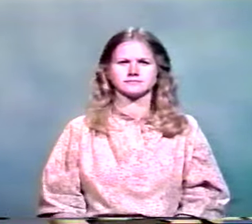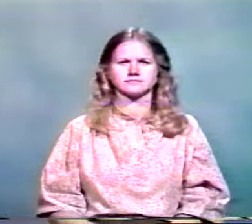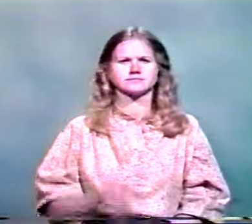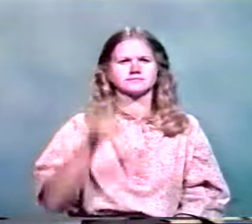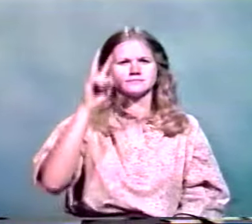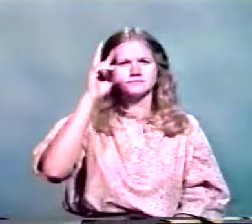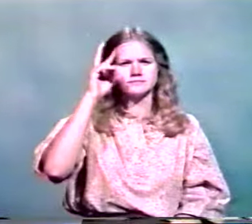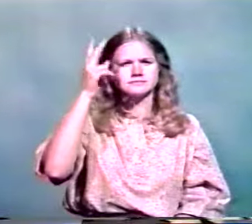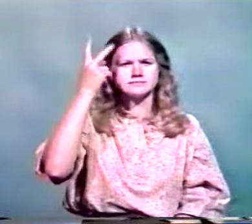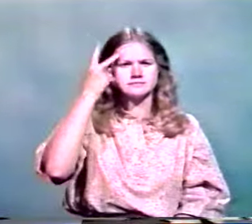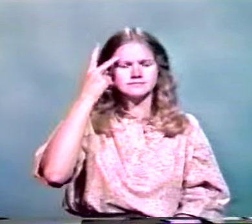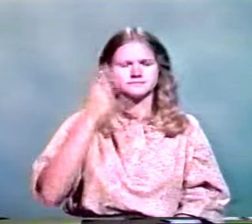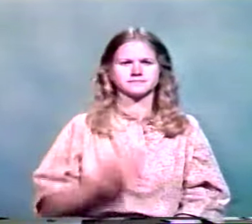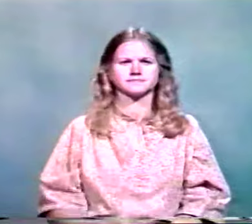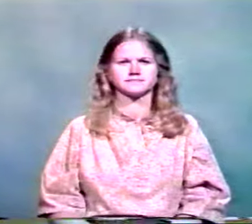Misunderstand.